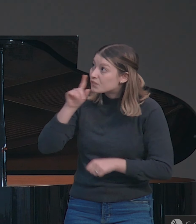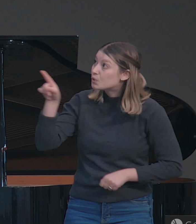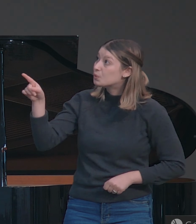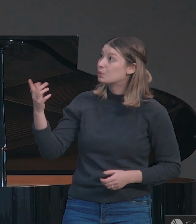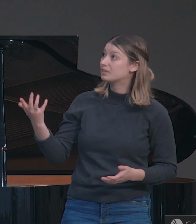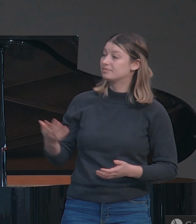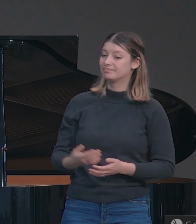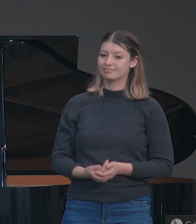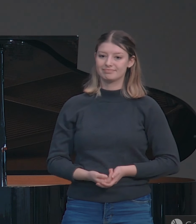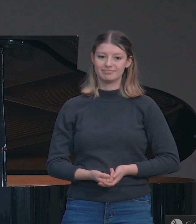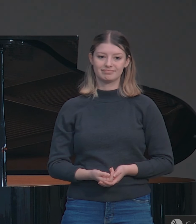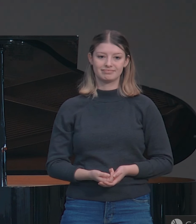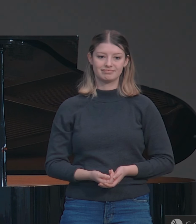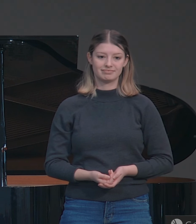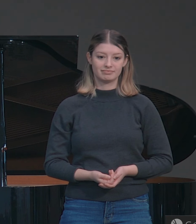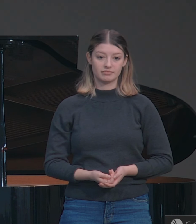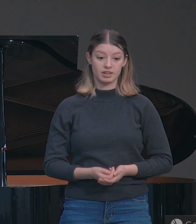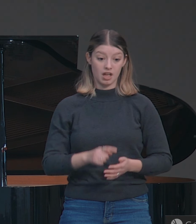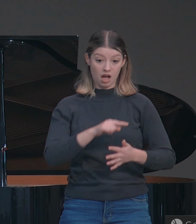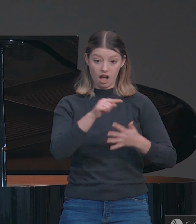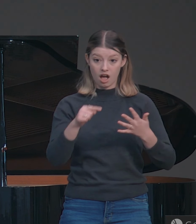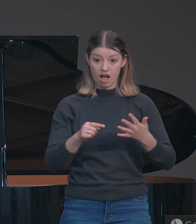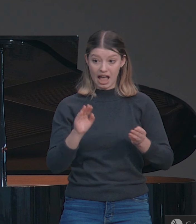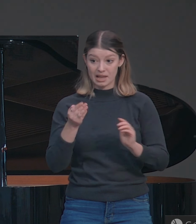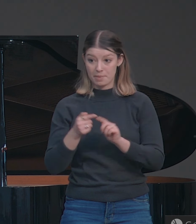But nothing compared to a child.